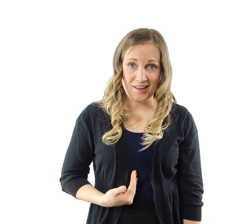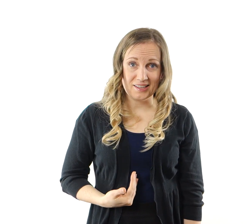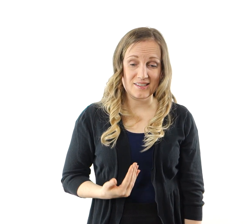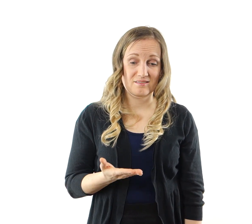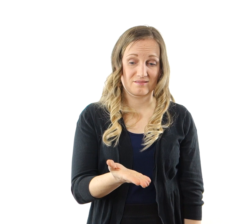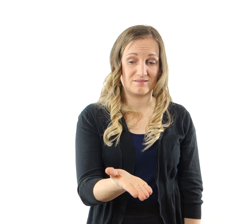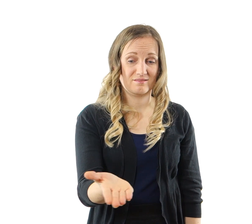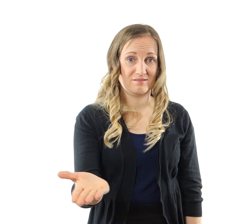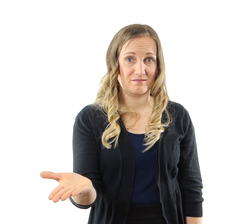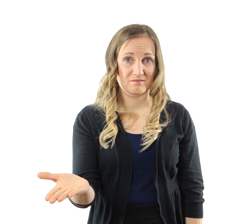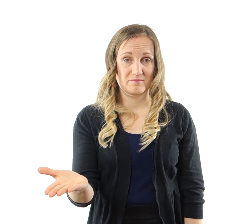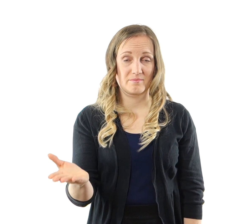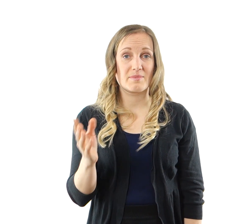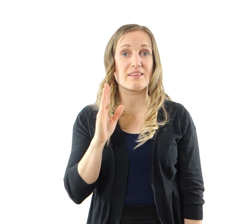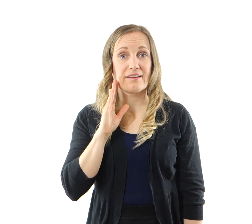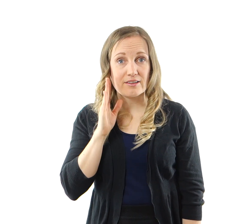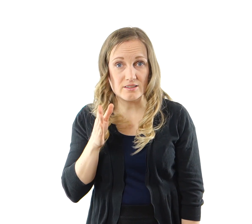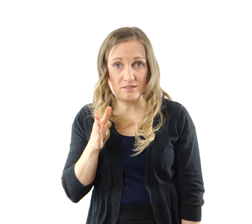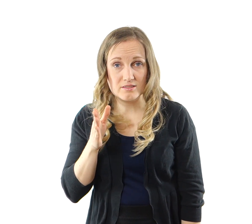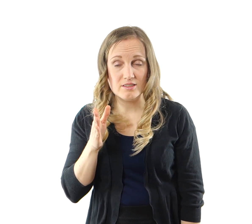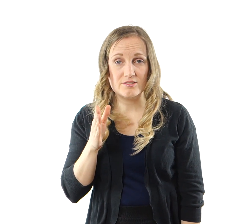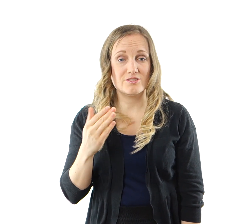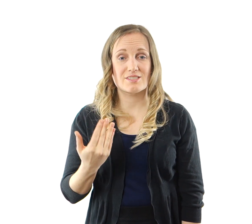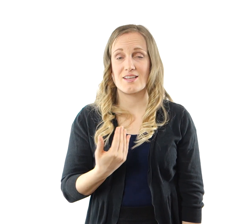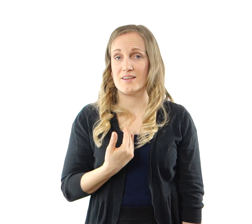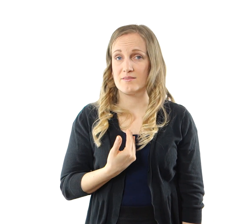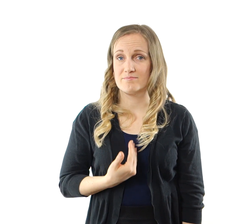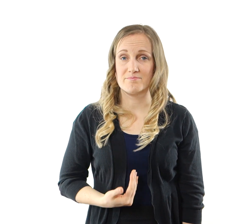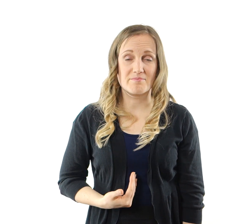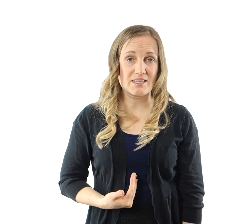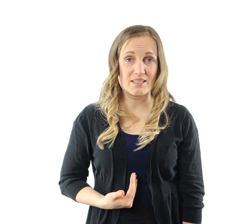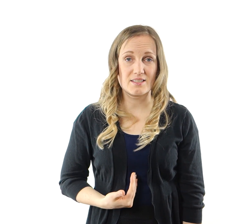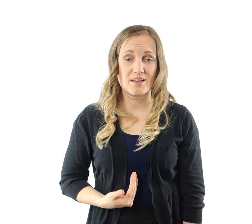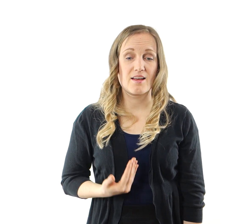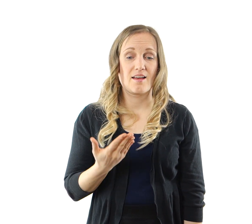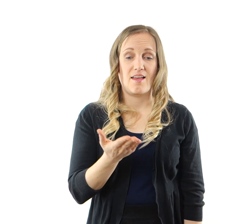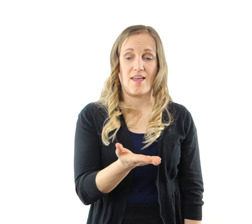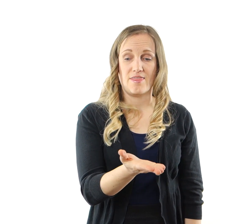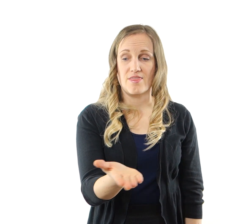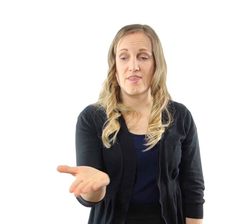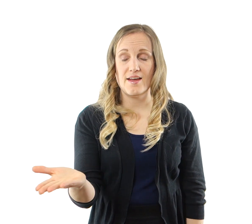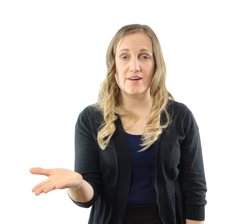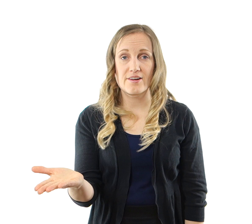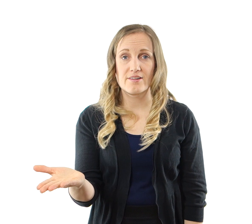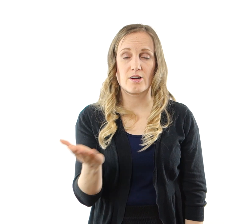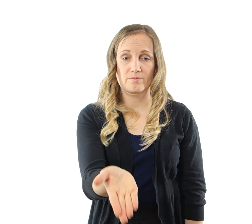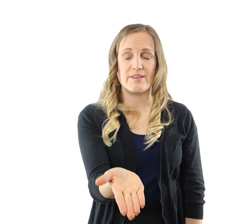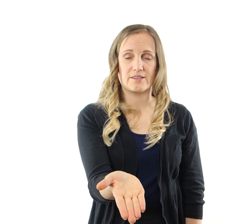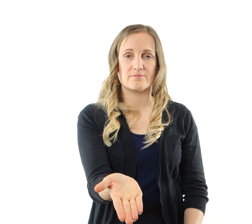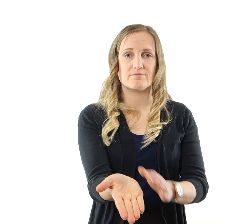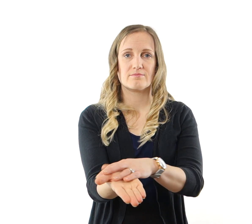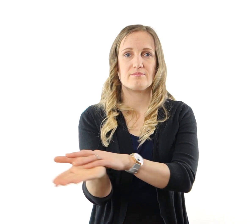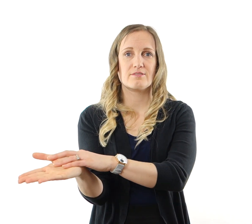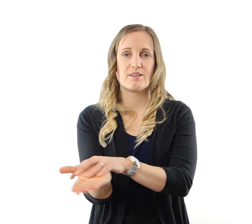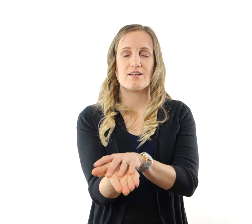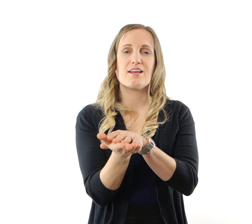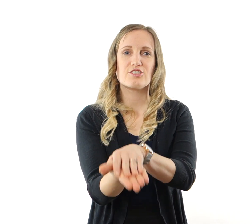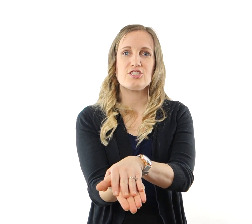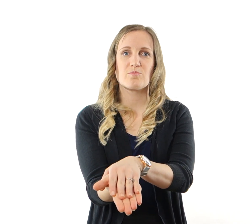I be there? So you're just saying me and there. Oh, there. It's just